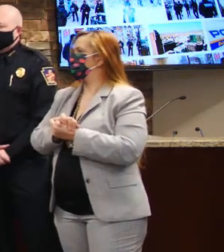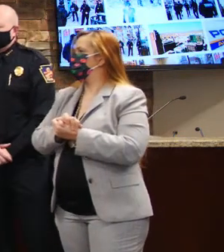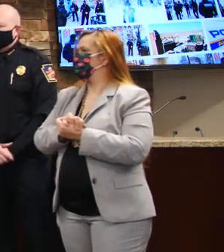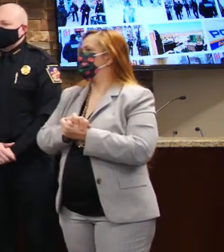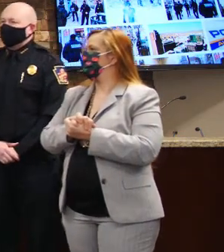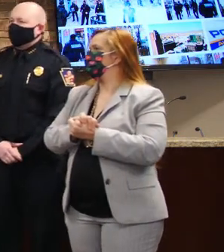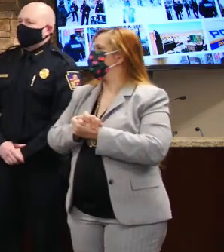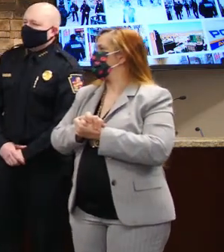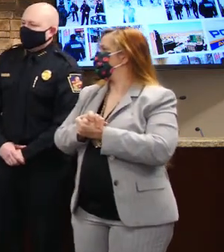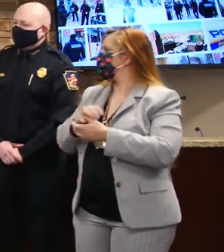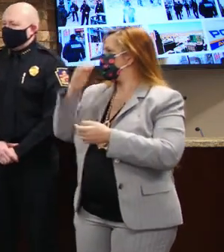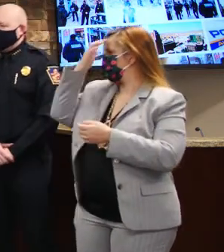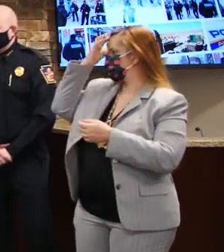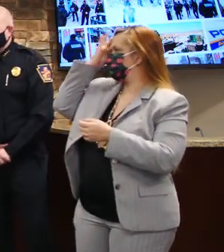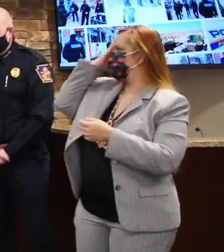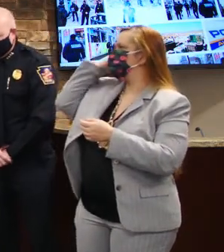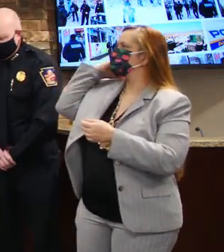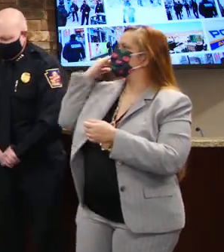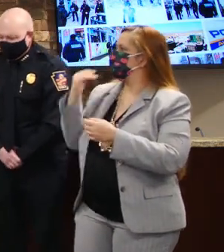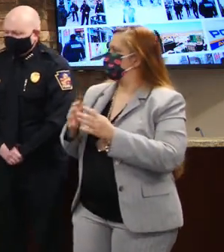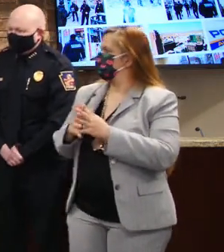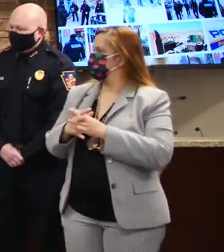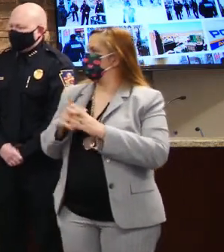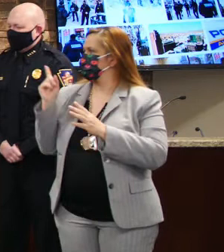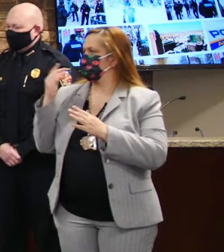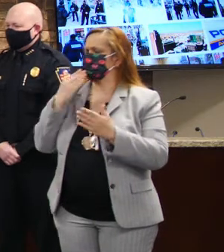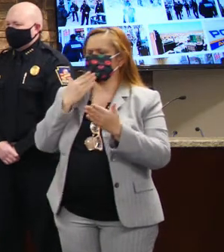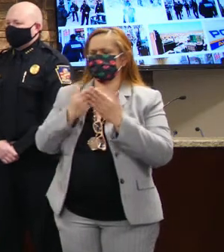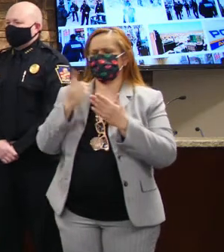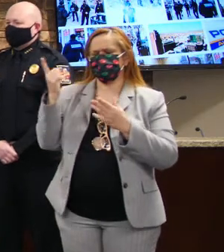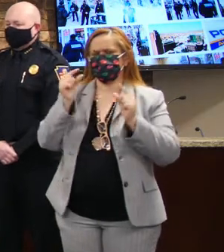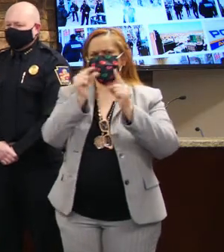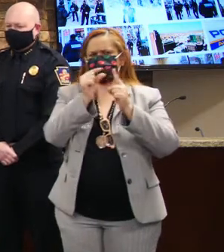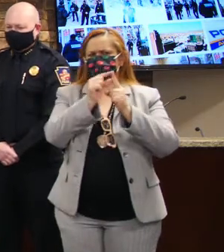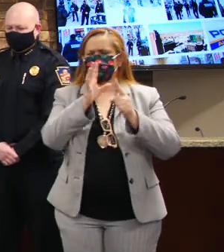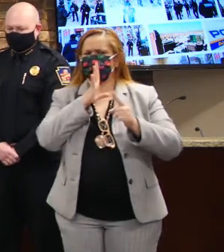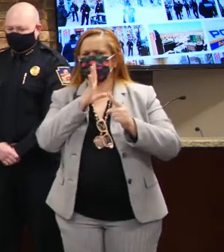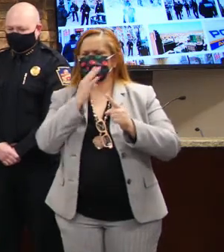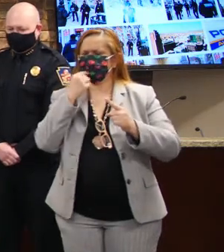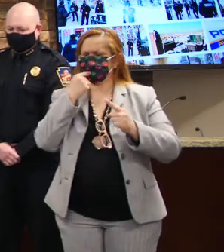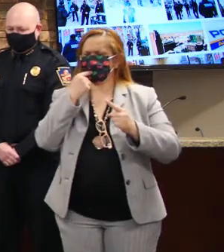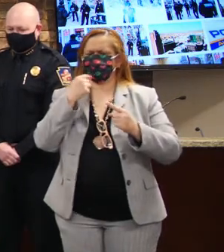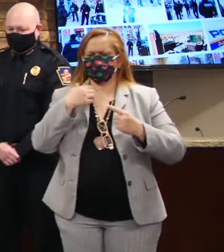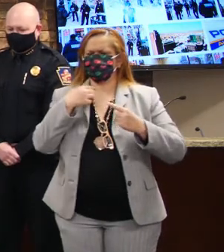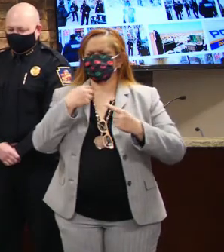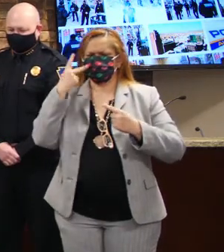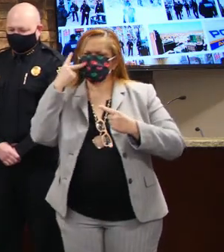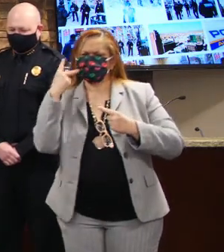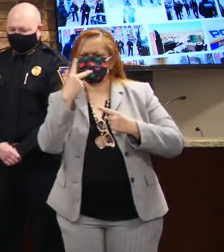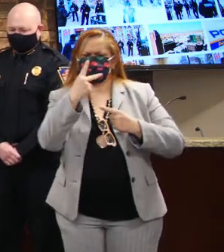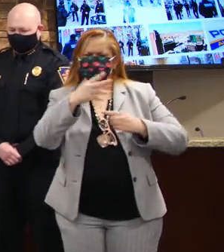Well, I want to say thank you for Brenda, for her leadership, so thank you. I want to thank Amir O'Connell, Vice President Cynthia